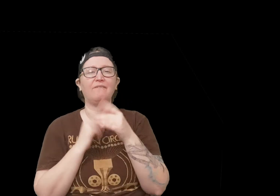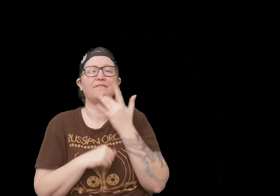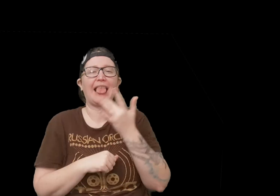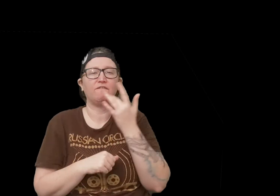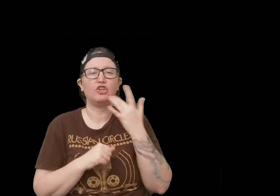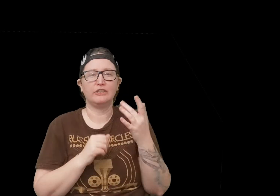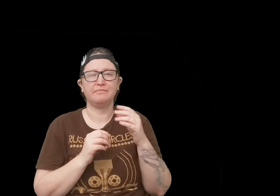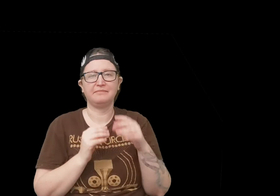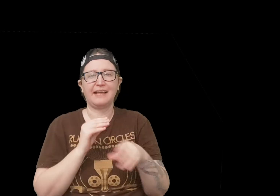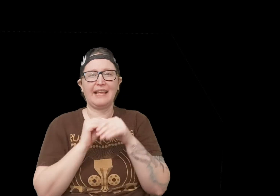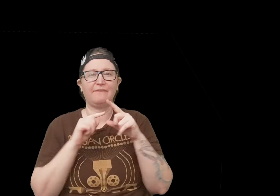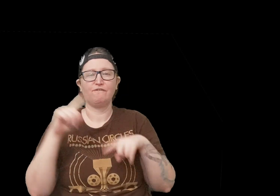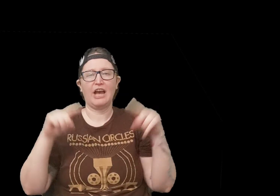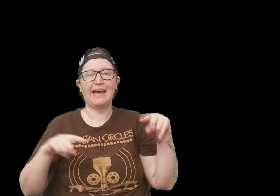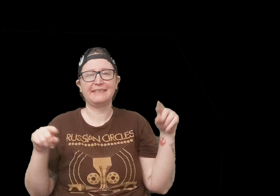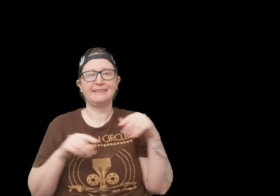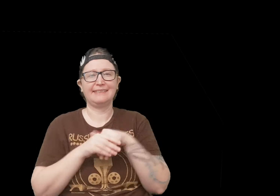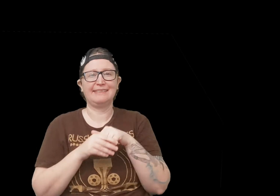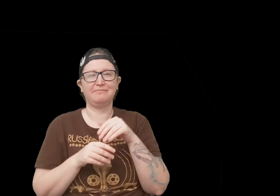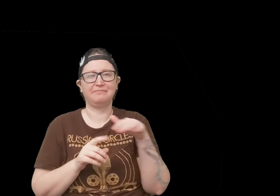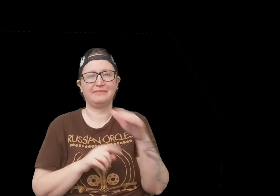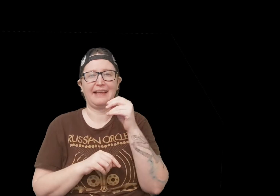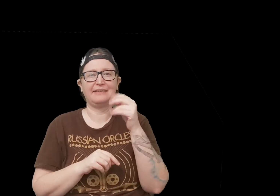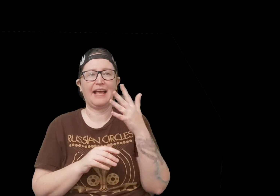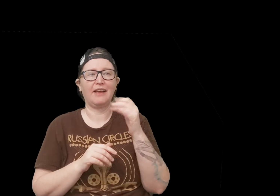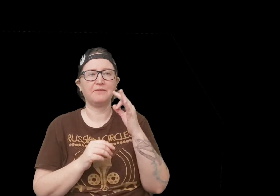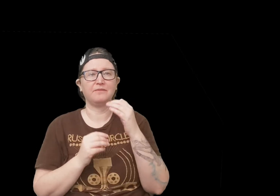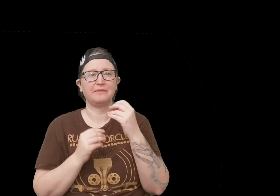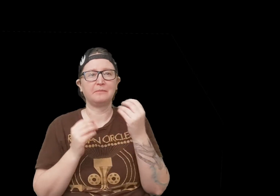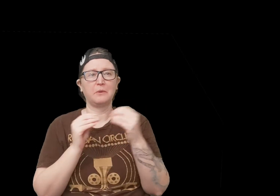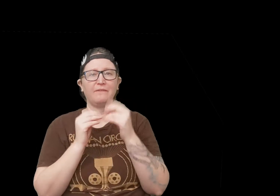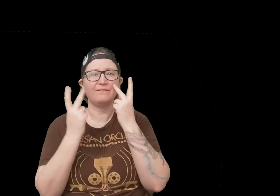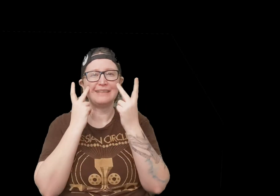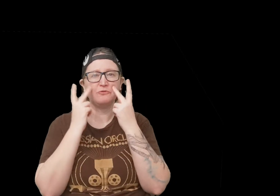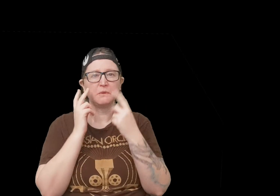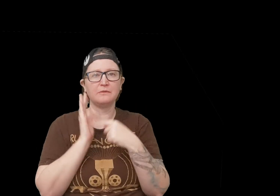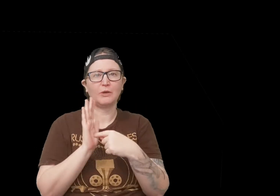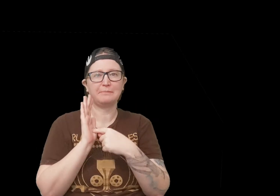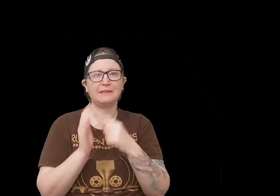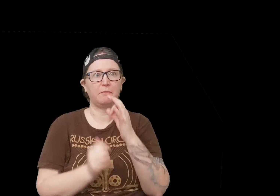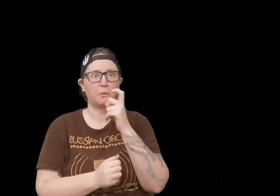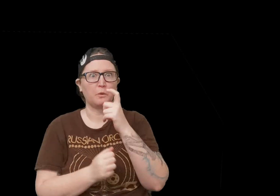things. I think it's kind of cool to add a little bit of a different flavor and some variety, a little bit more